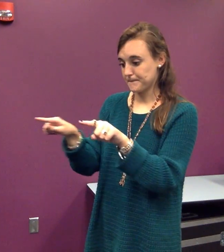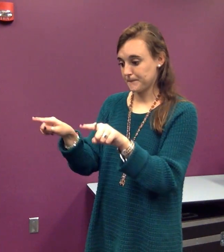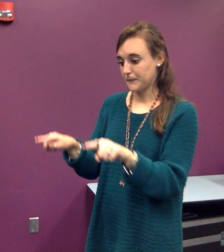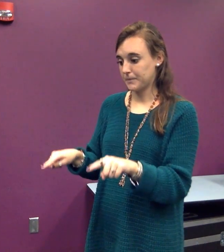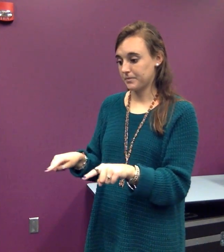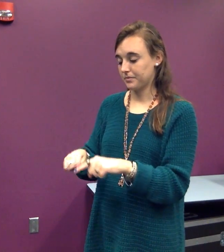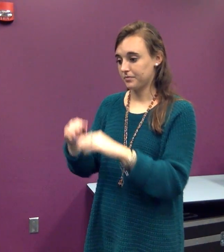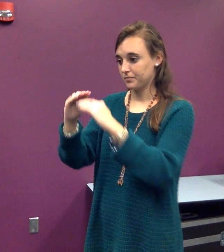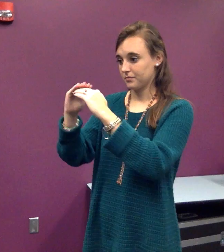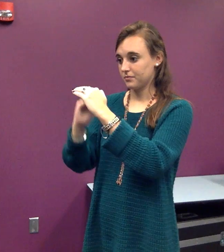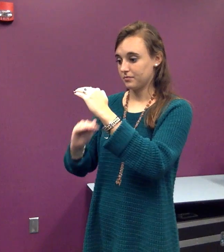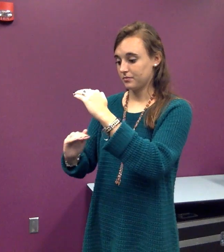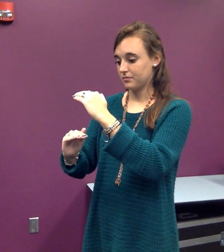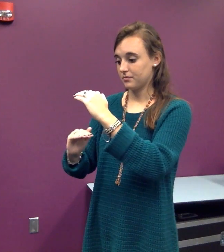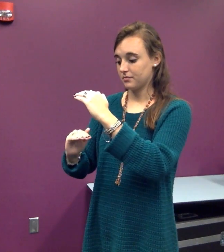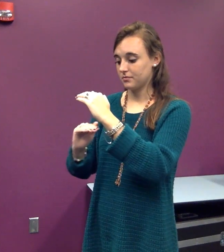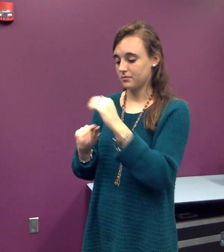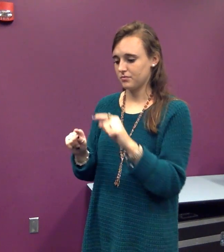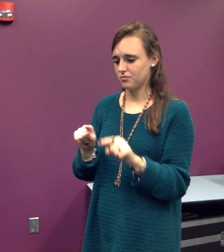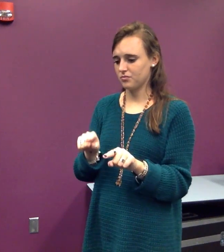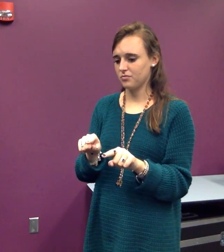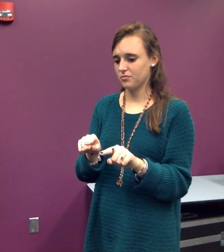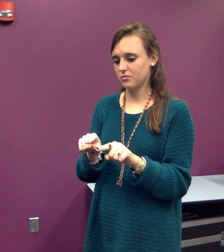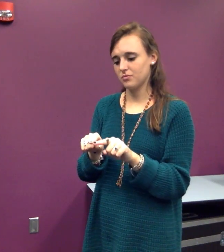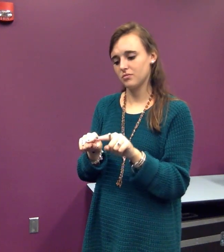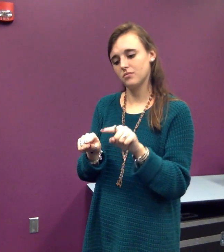Measuring up 2 inches and put a dot.